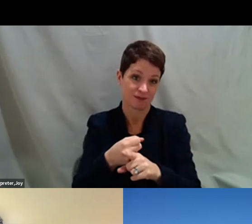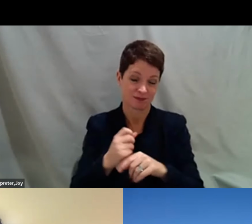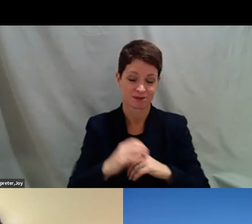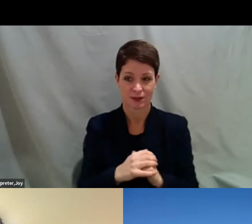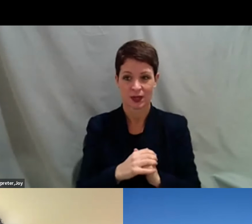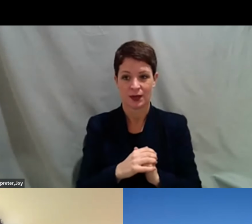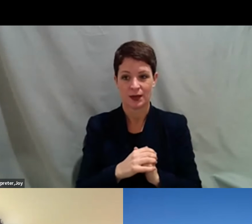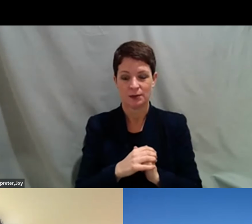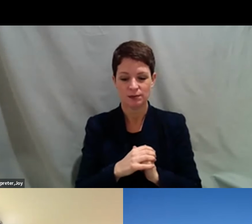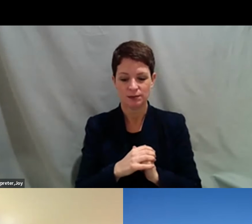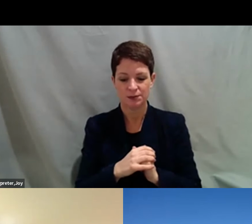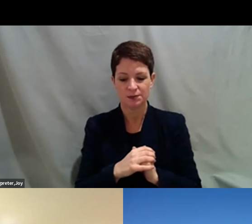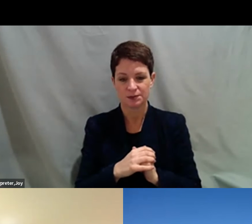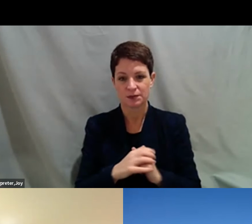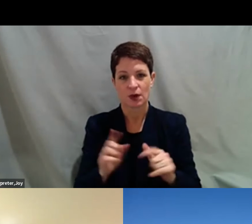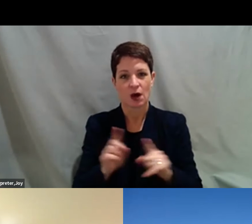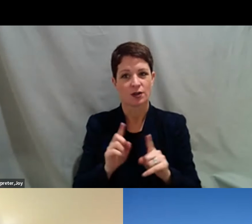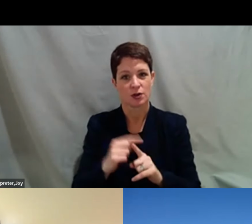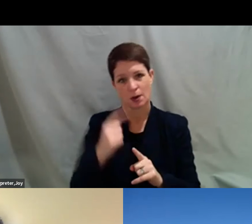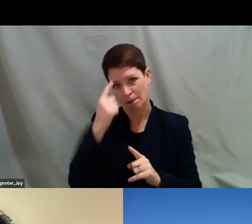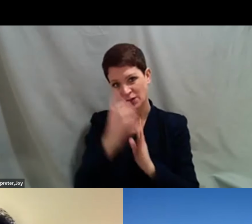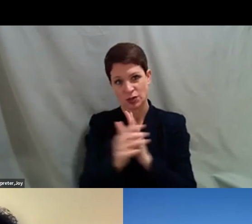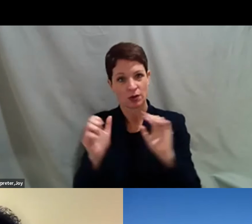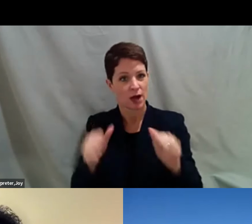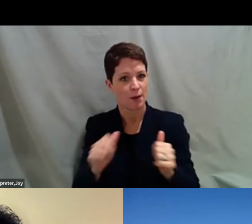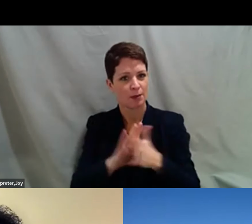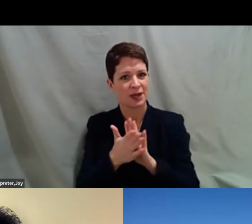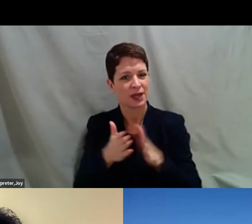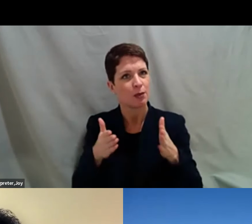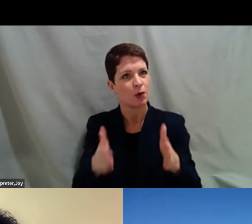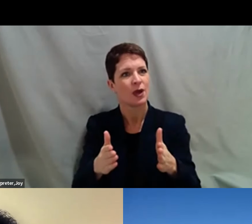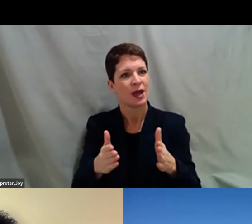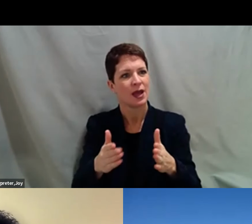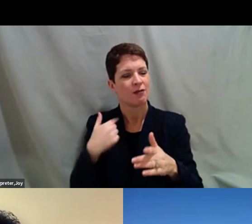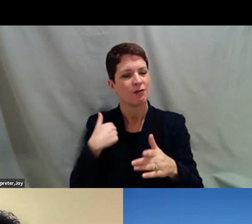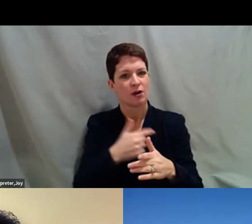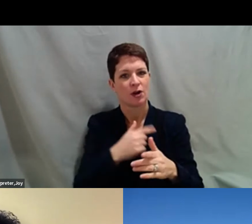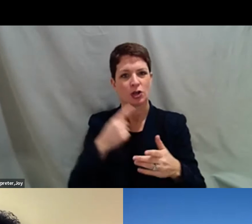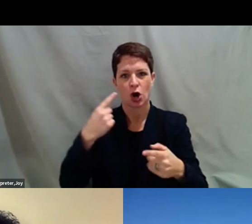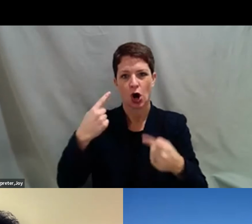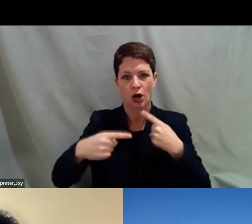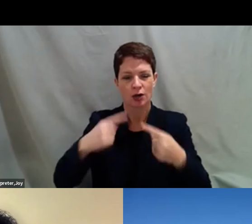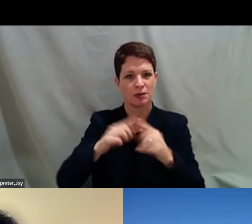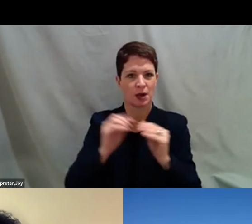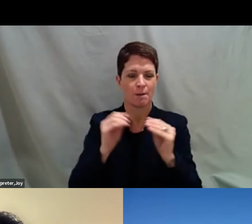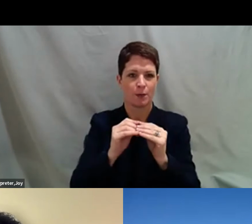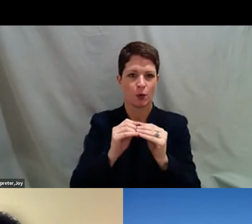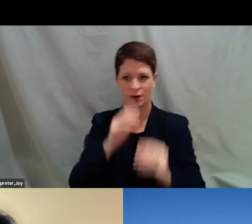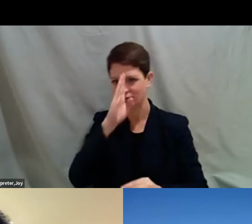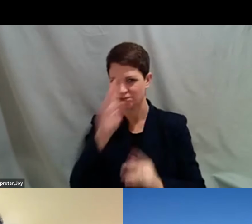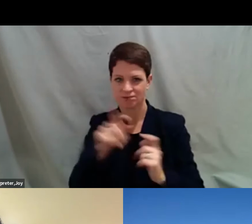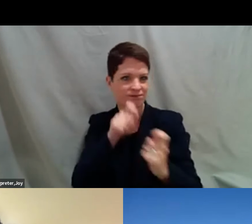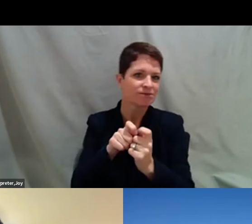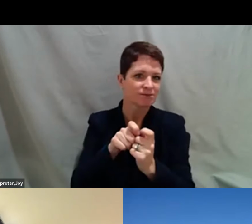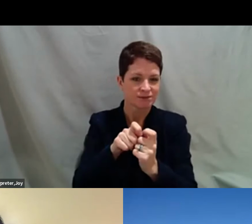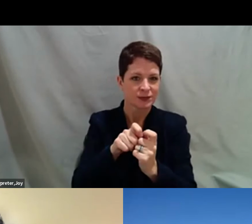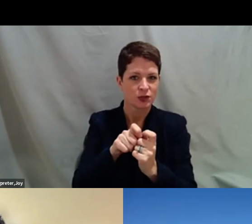then there's also, I think, mental competency became a way to sharpen arguments to become included